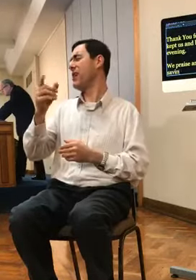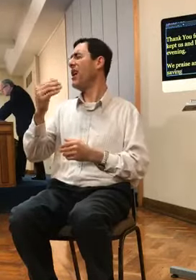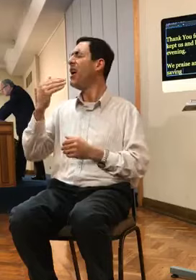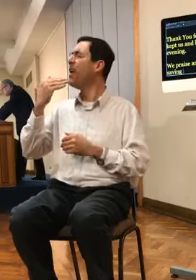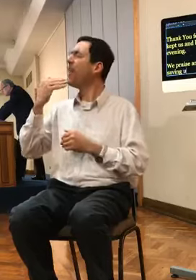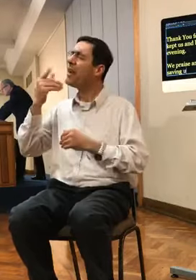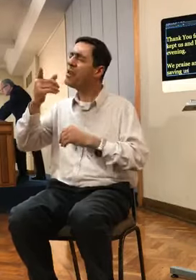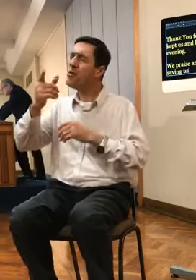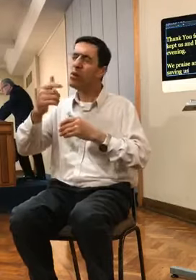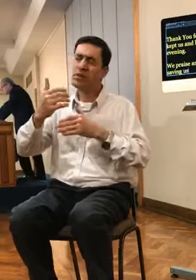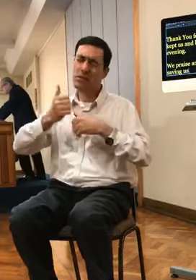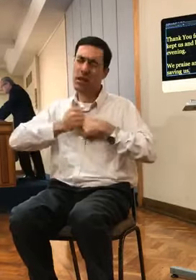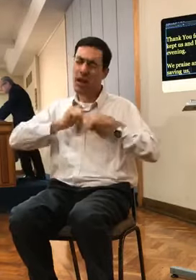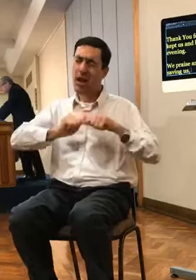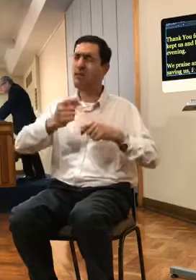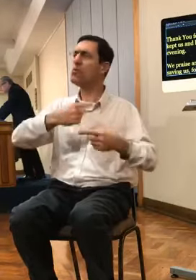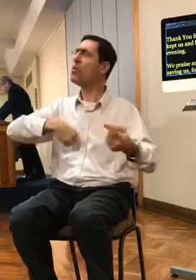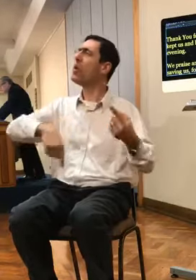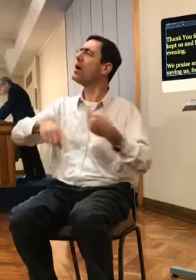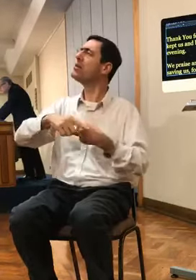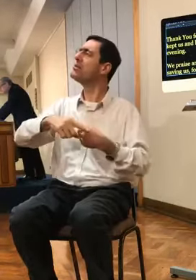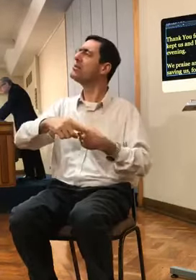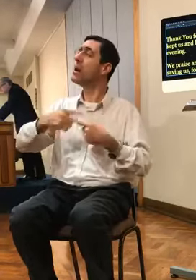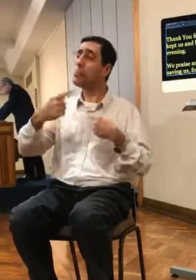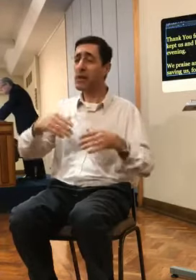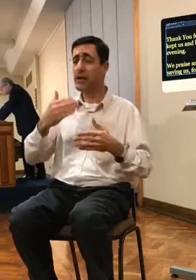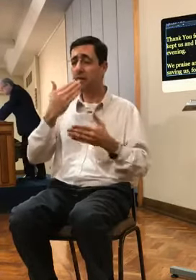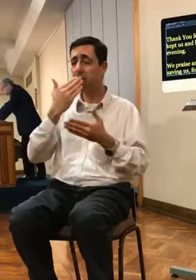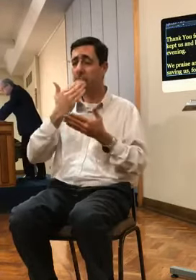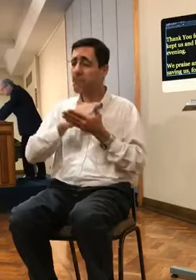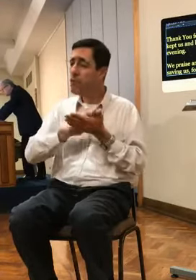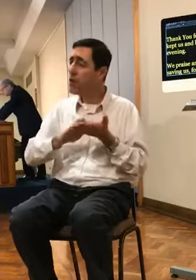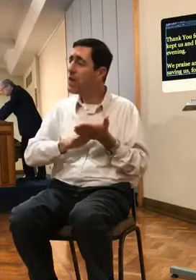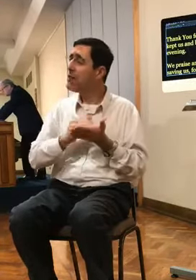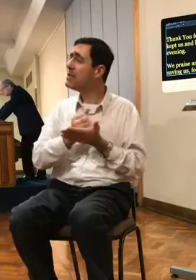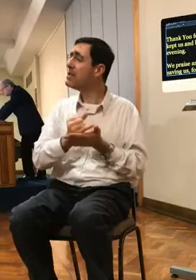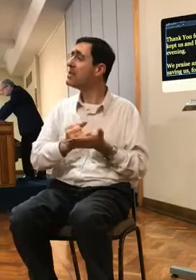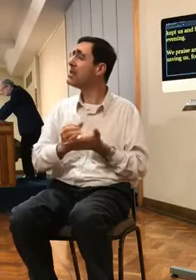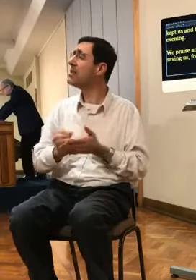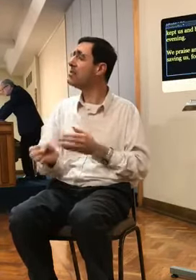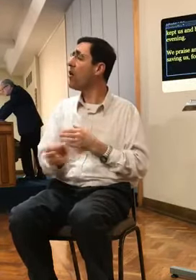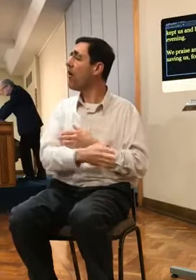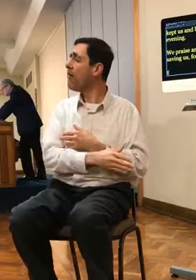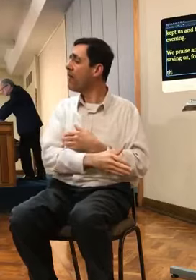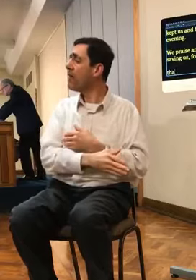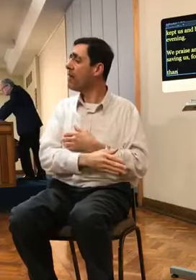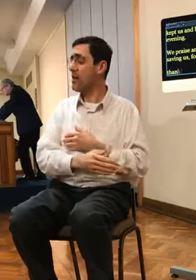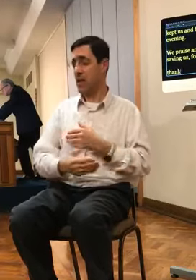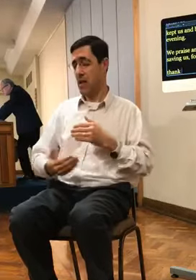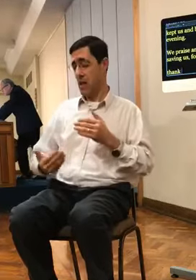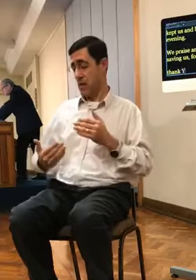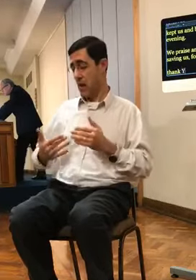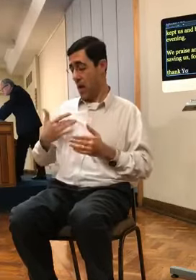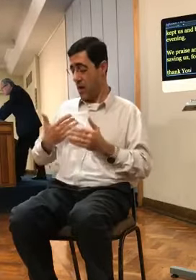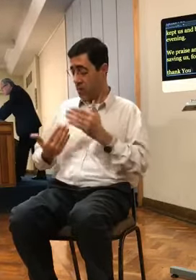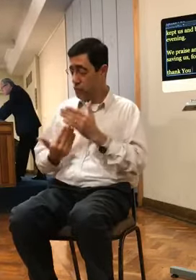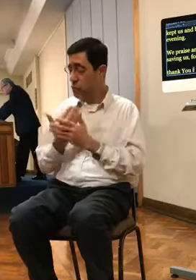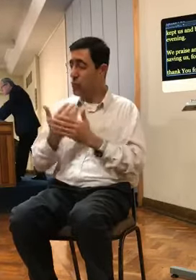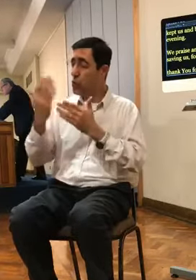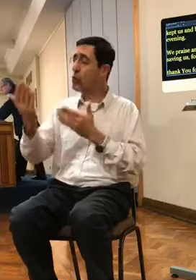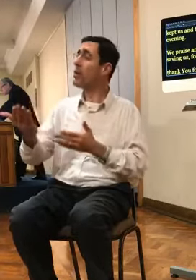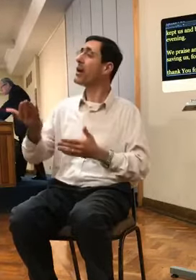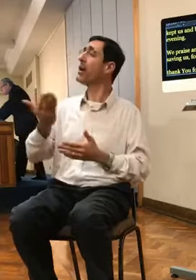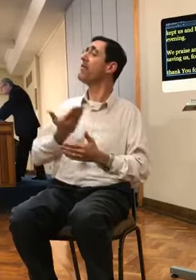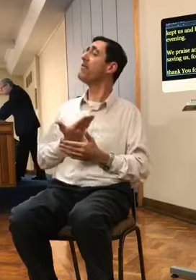We praise Thee and thank Thee for pardon from sin, for new spiritual life. We praise and thank Thee, O Lord,